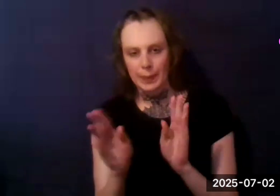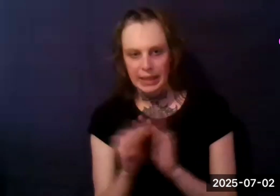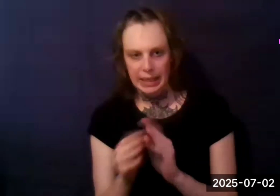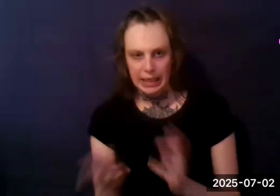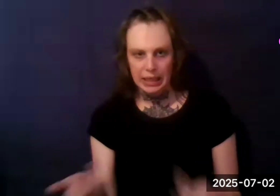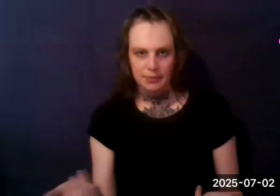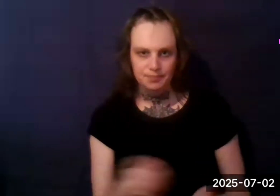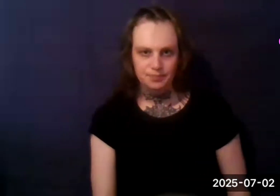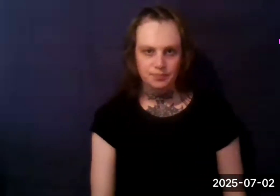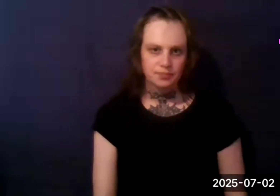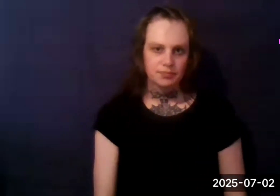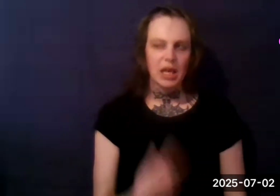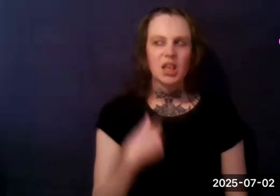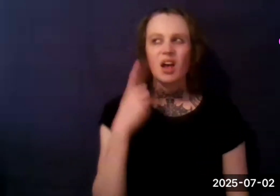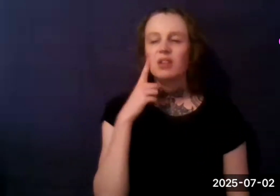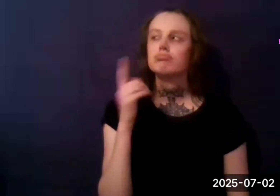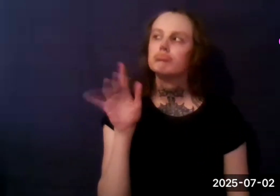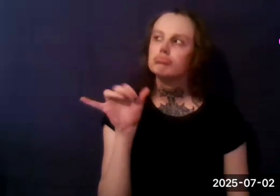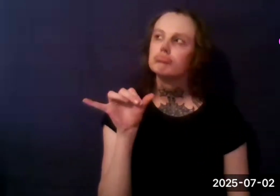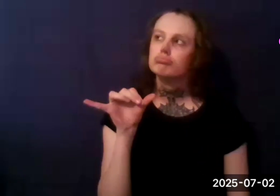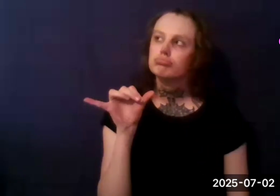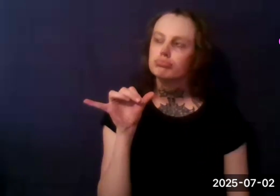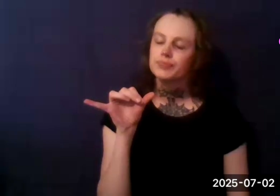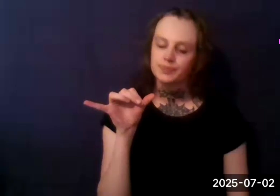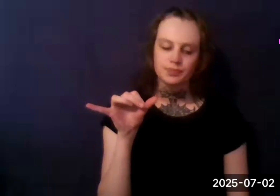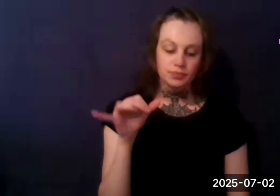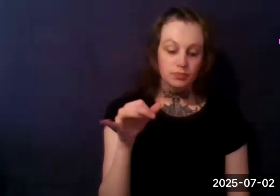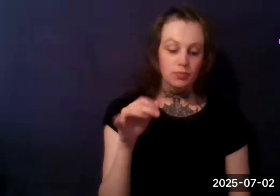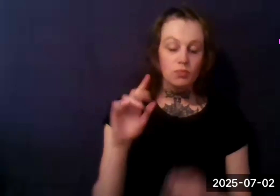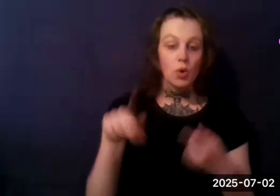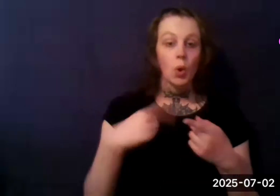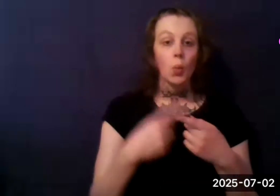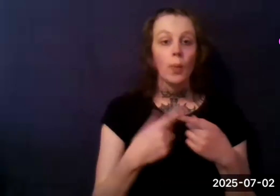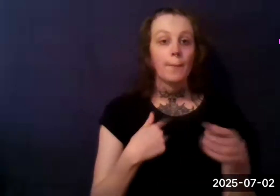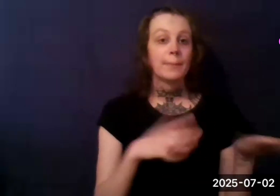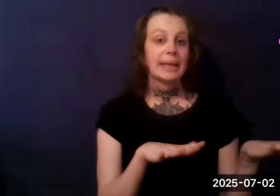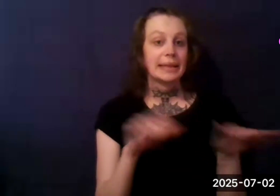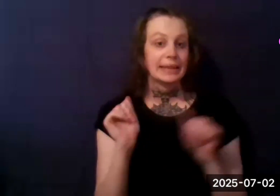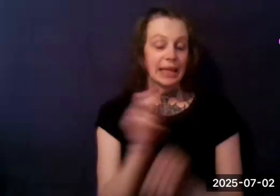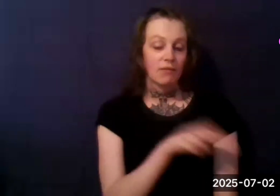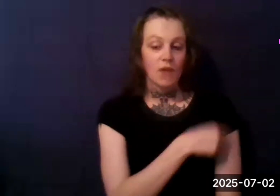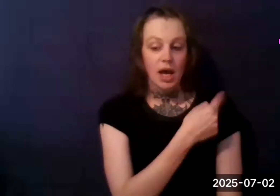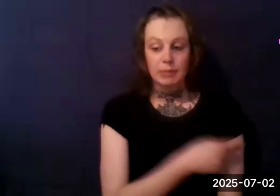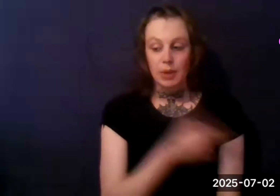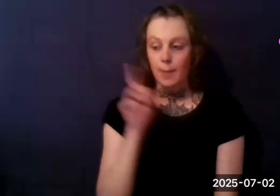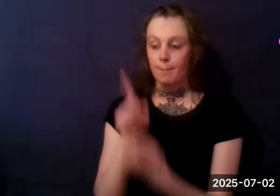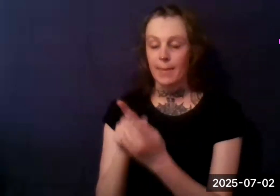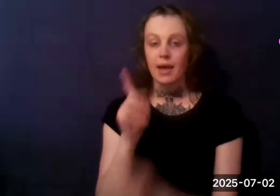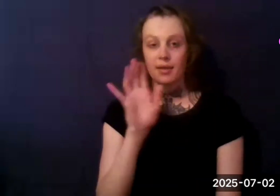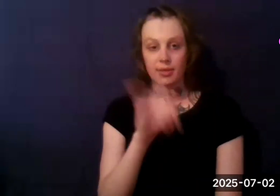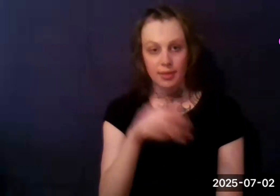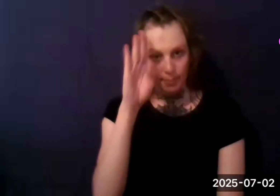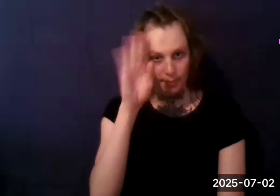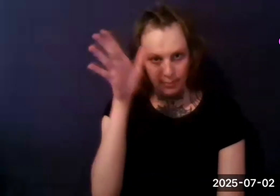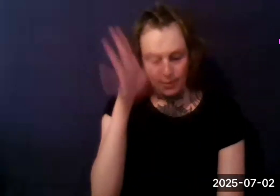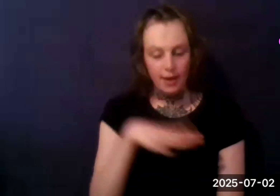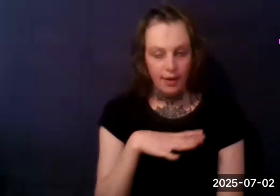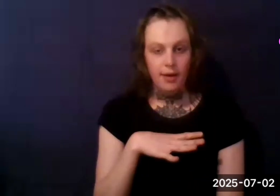for discharge. And we meet and me, him, and this one guy end up having like that was kind of my first meeting. It was three alcoholics reading the big book